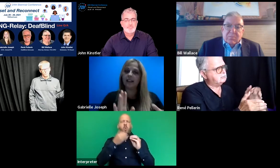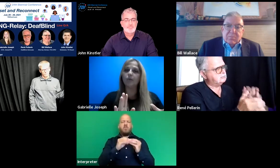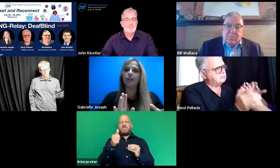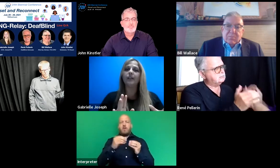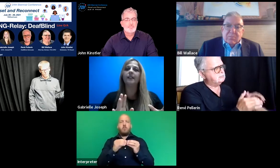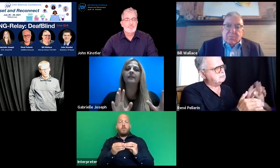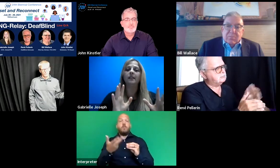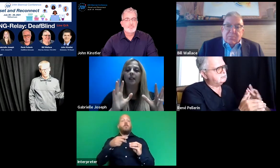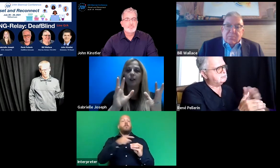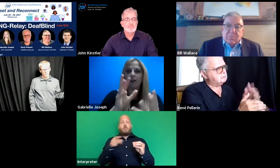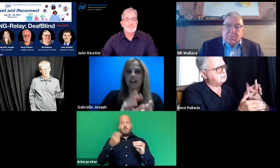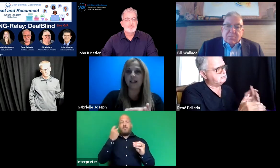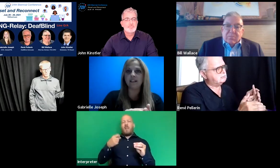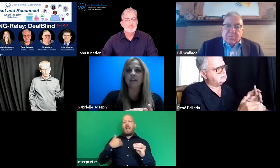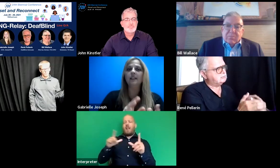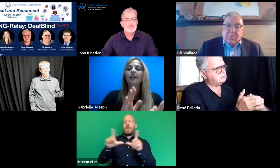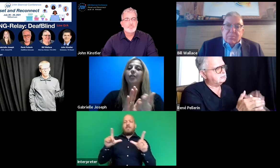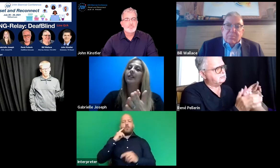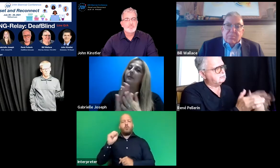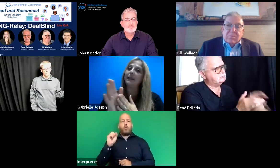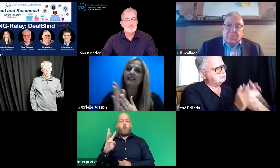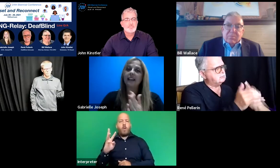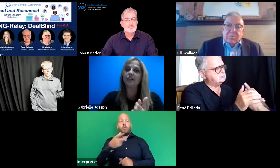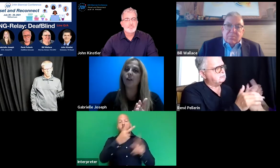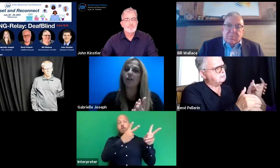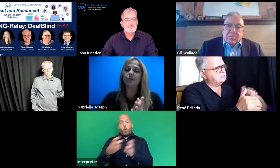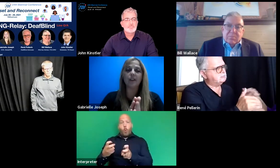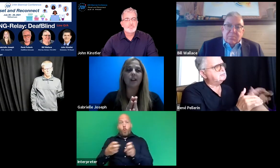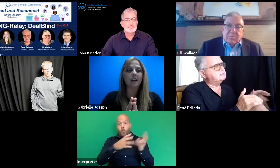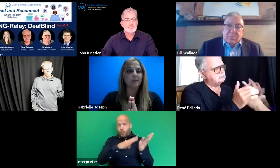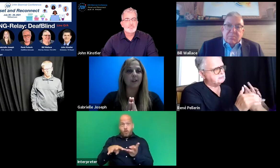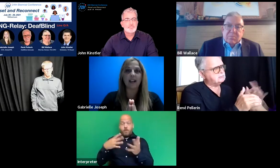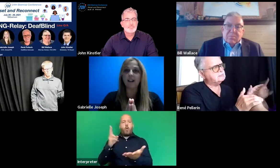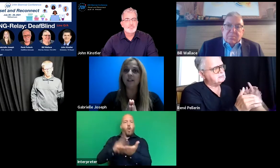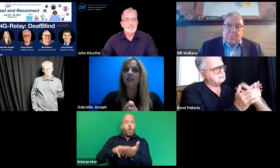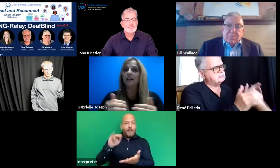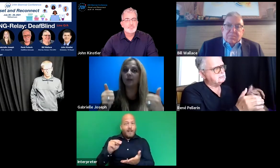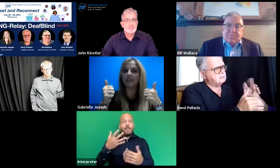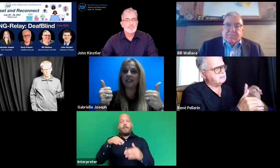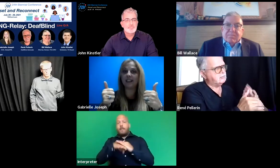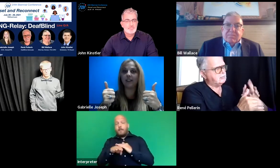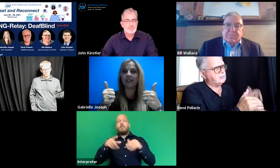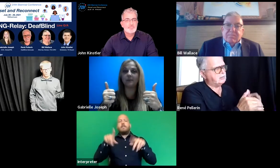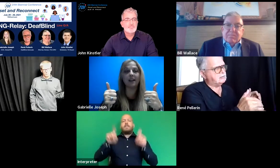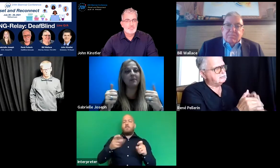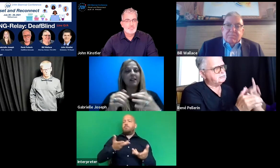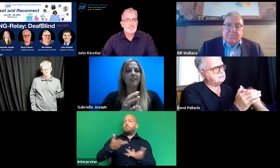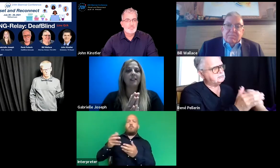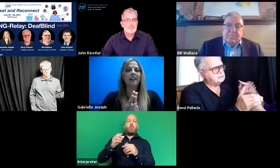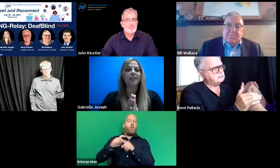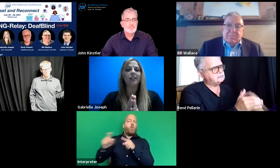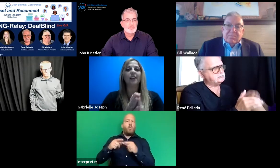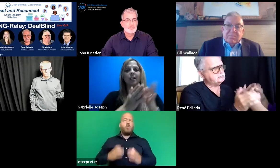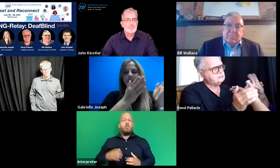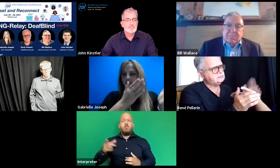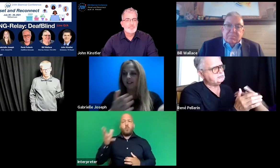then download it, log in. You can complete test calls with our customer care. And once they give the thumbs up that everything